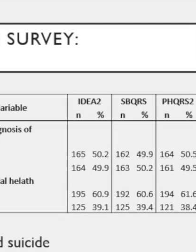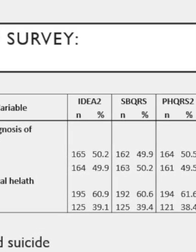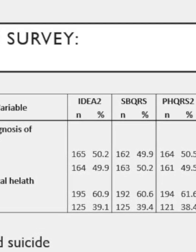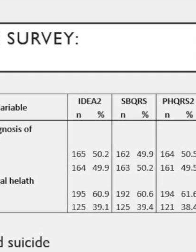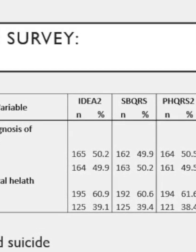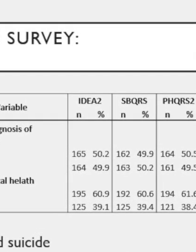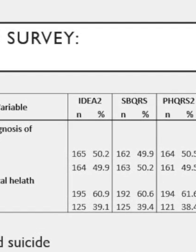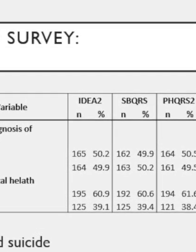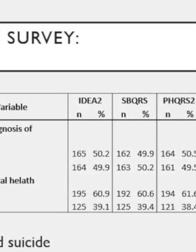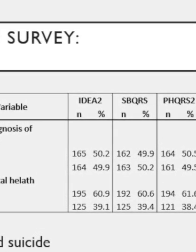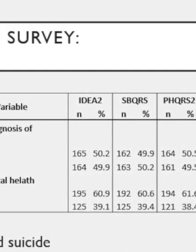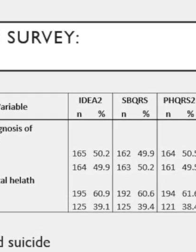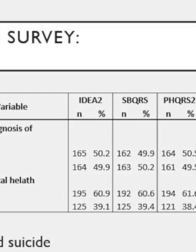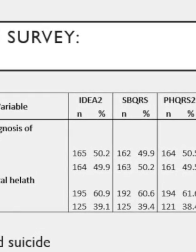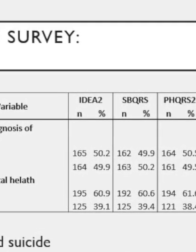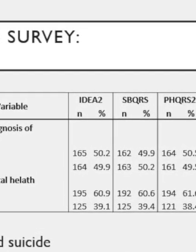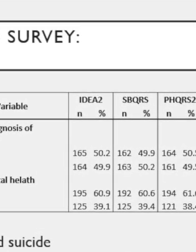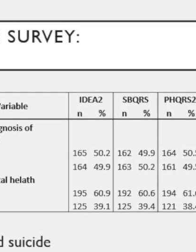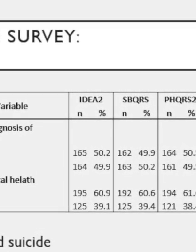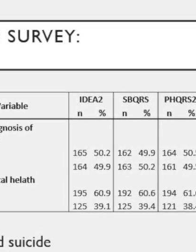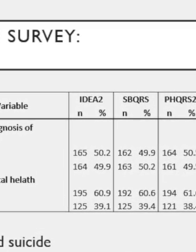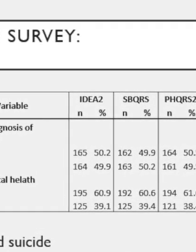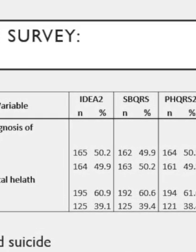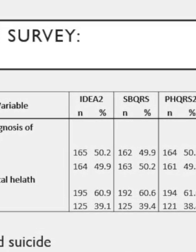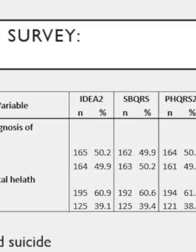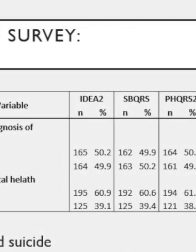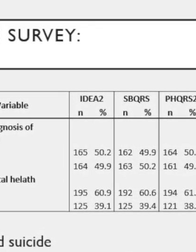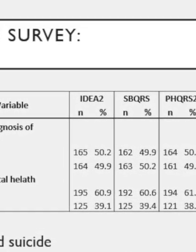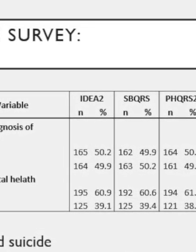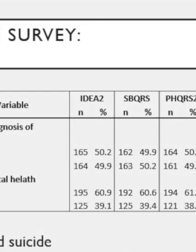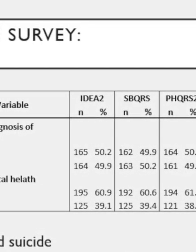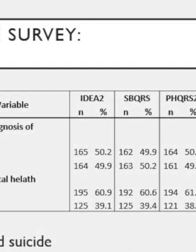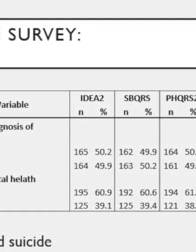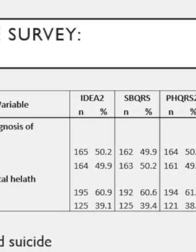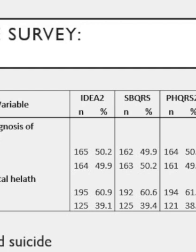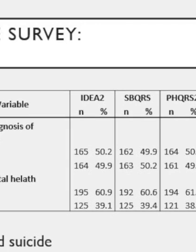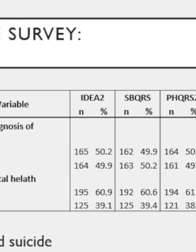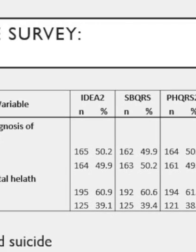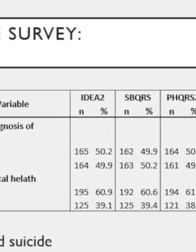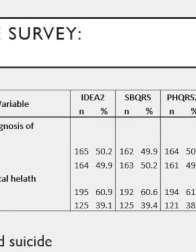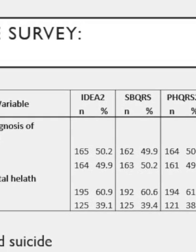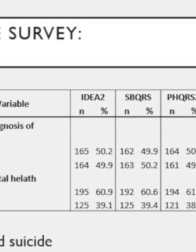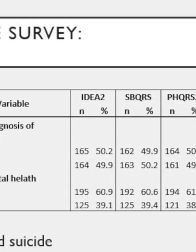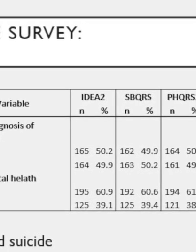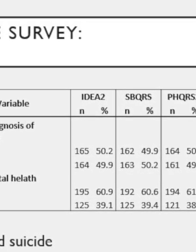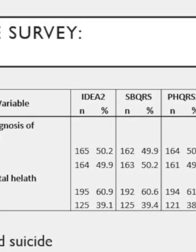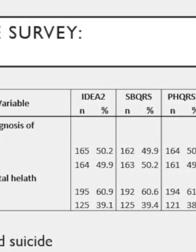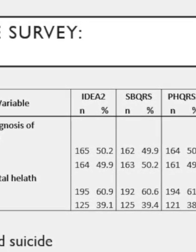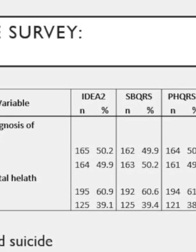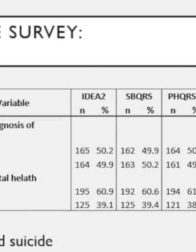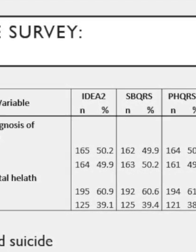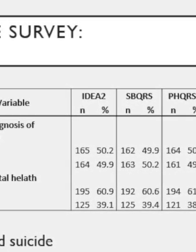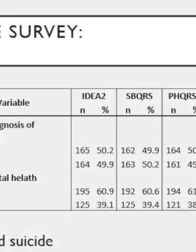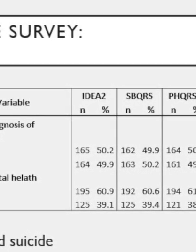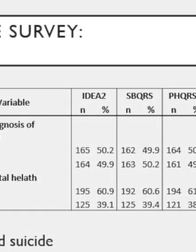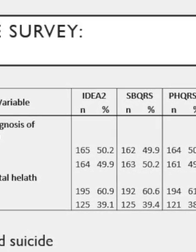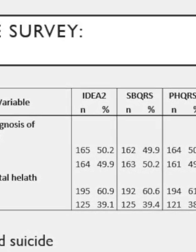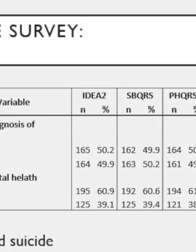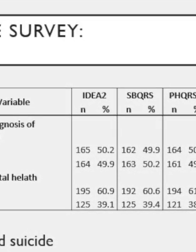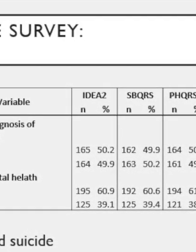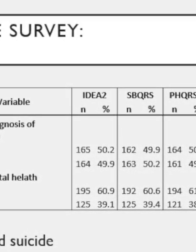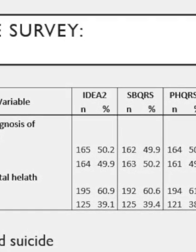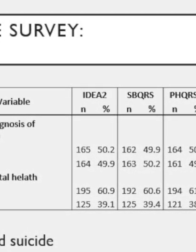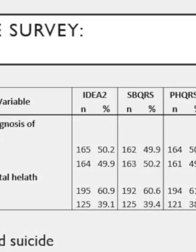of the respondents said that they have received in their lifetime so far a clinical diagnosis of depression. We don't know exactly what kind,